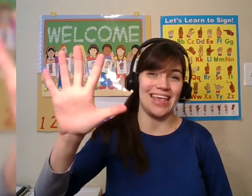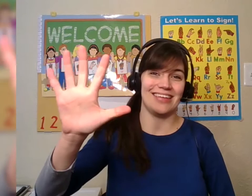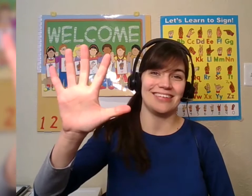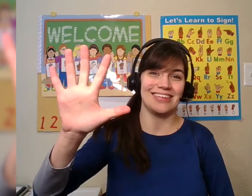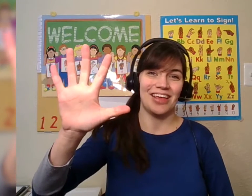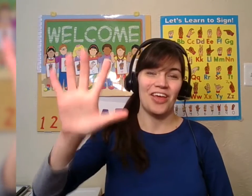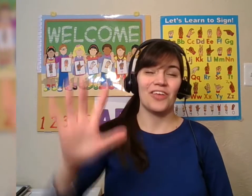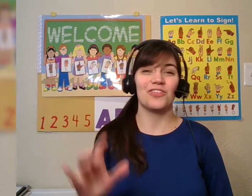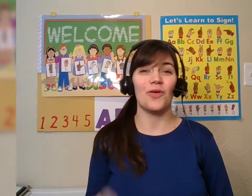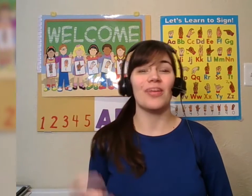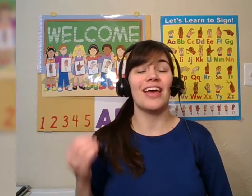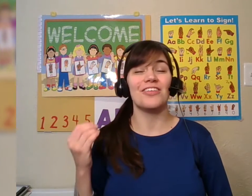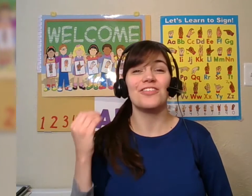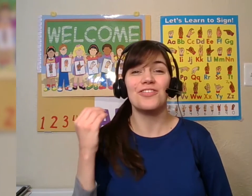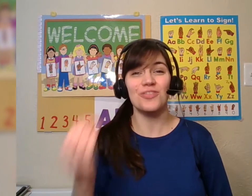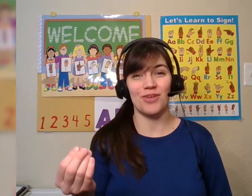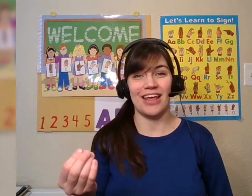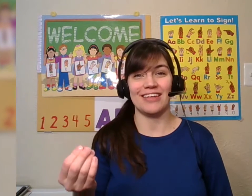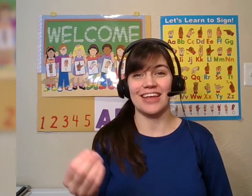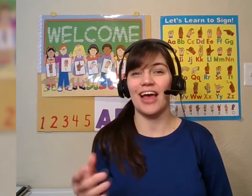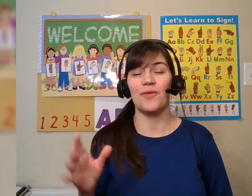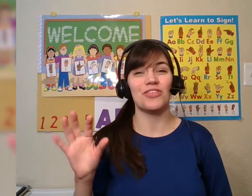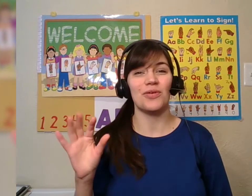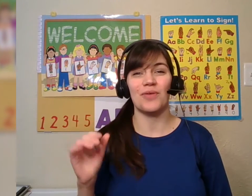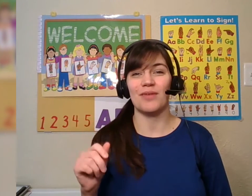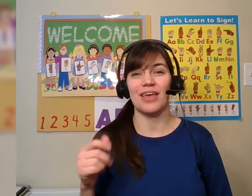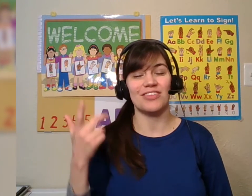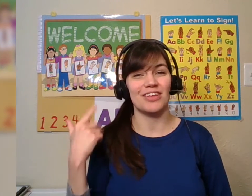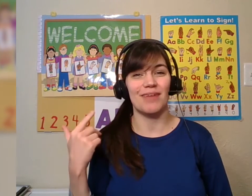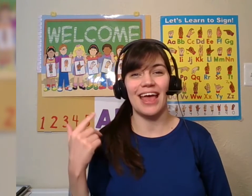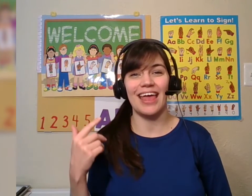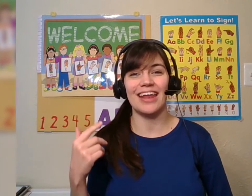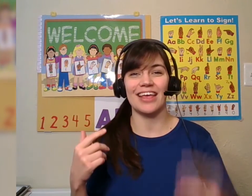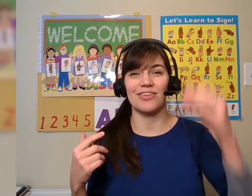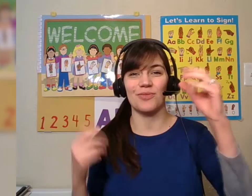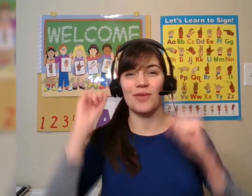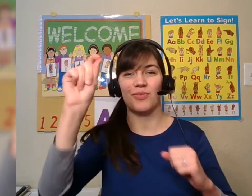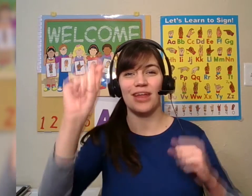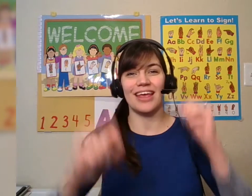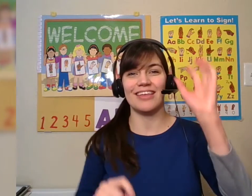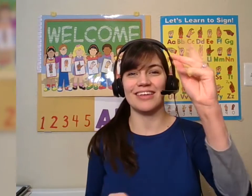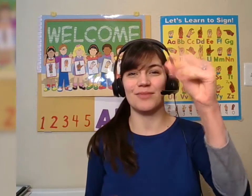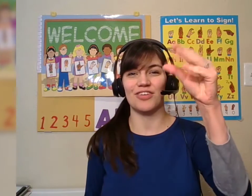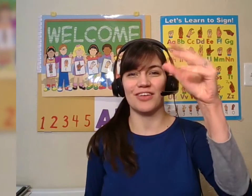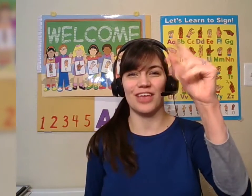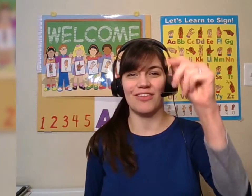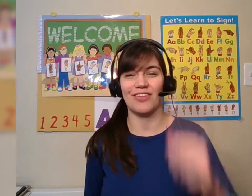hand. So that is super handy. I will do it when I'm counting in my head. I can write with one hand and keep track of counting on the